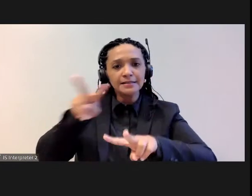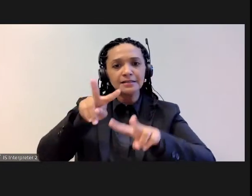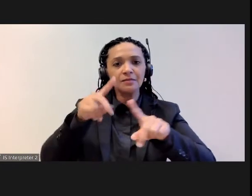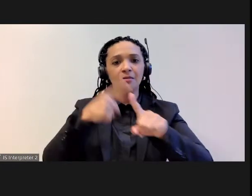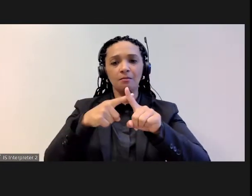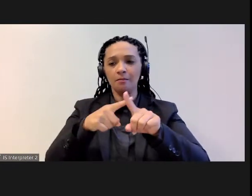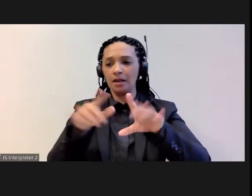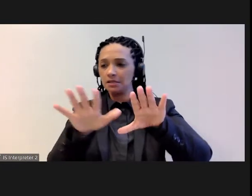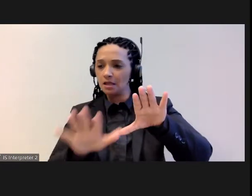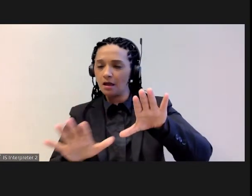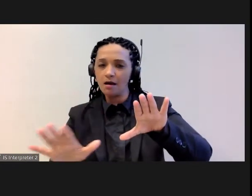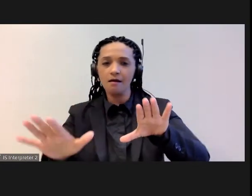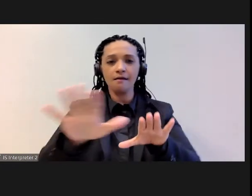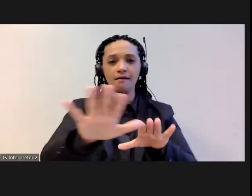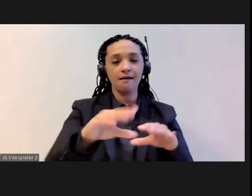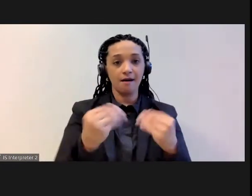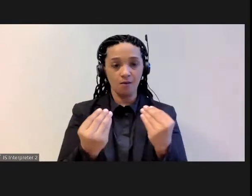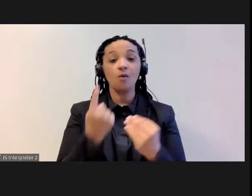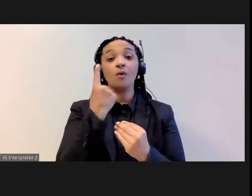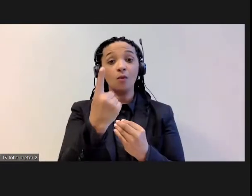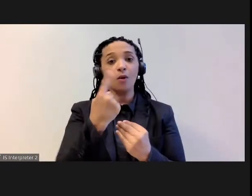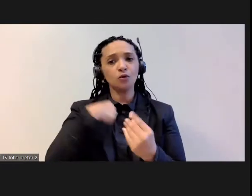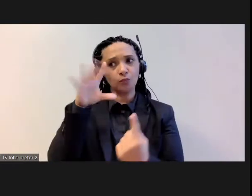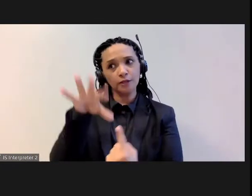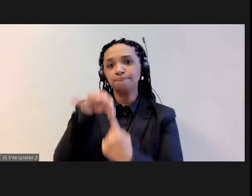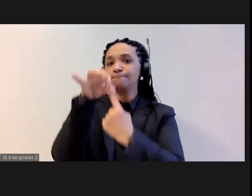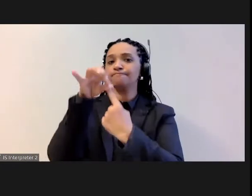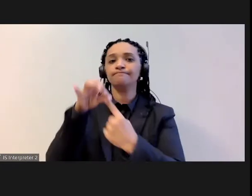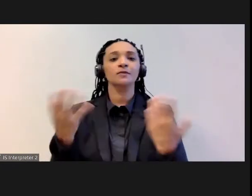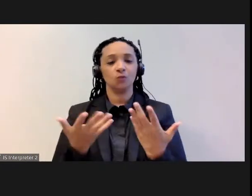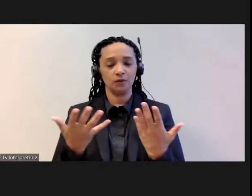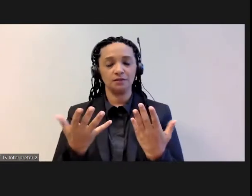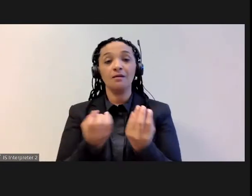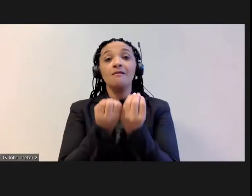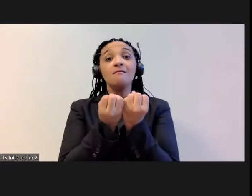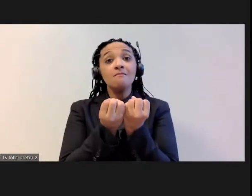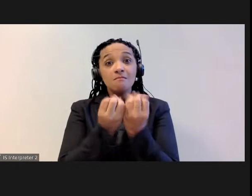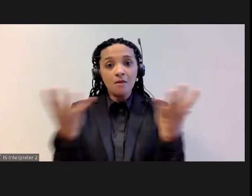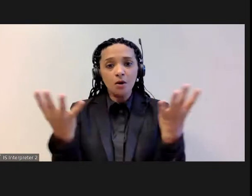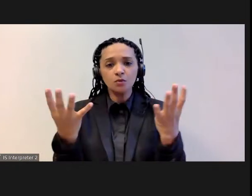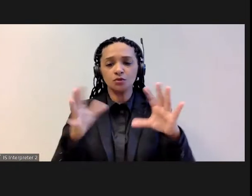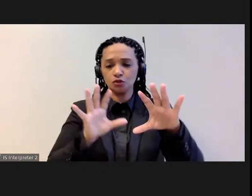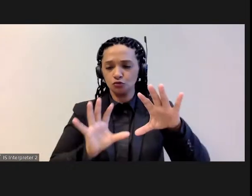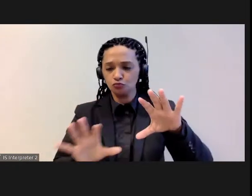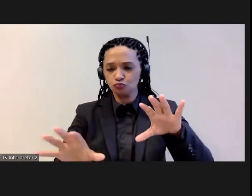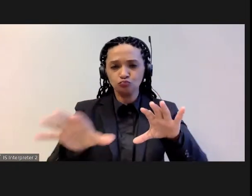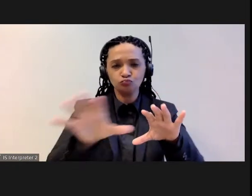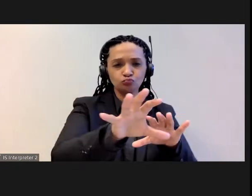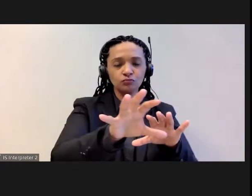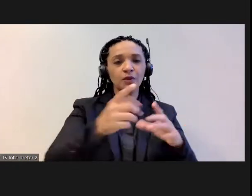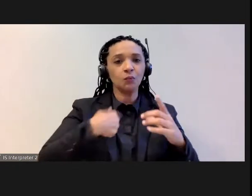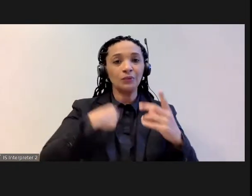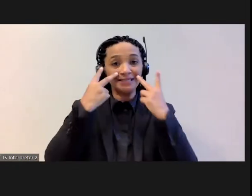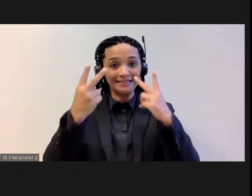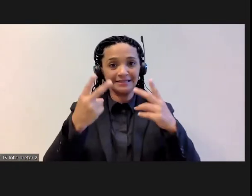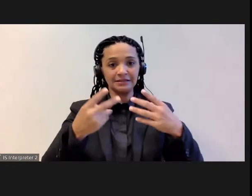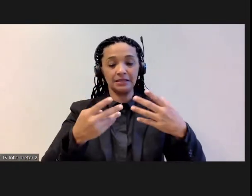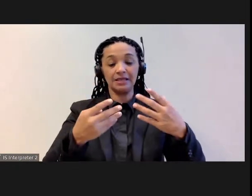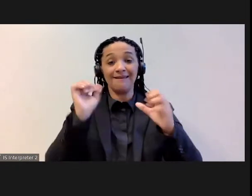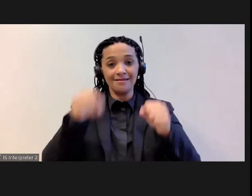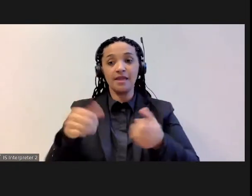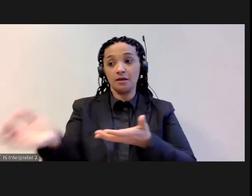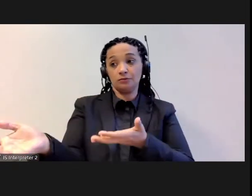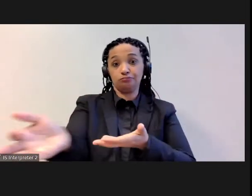landscaping, one thing that came out very evidently, is the fact that most of our national statistical offices can only produce